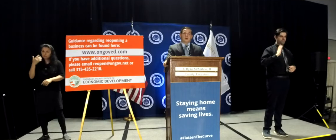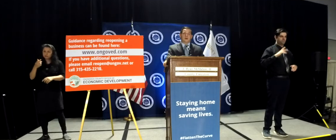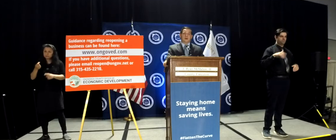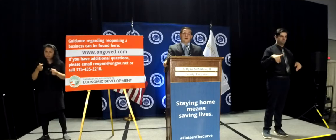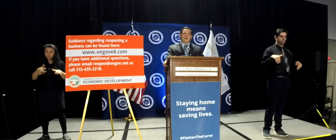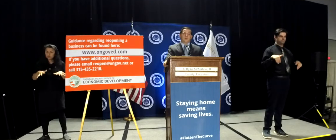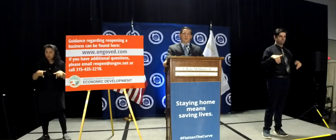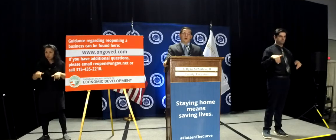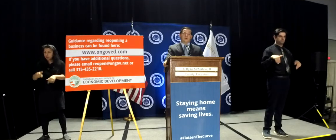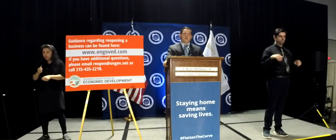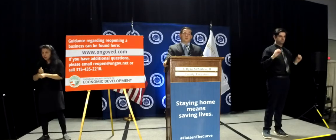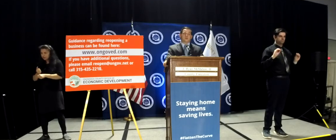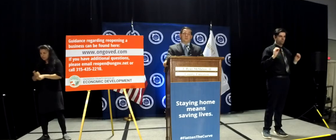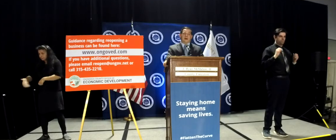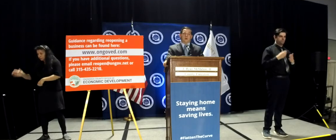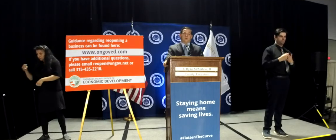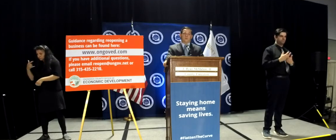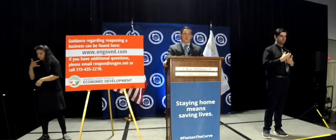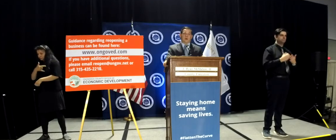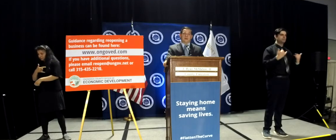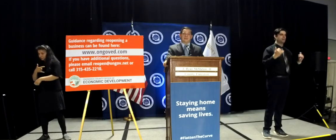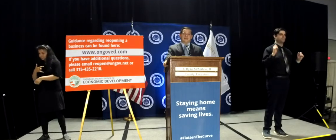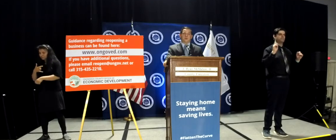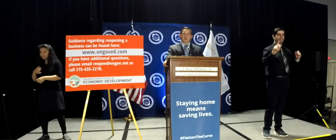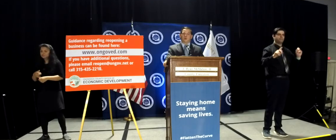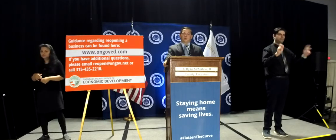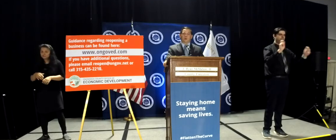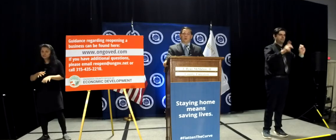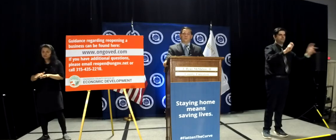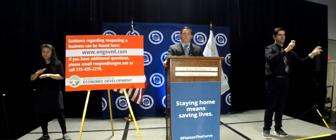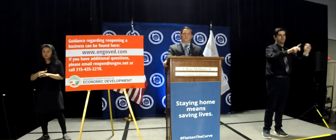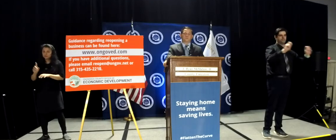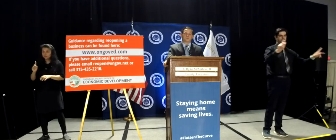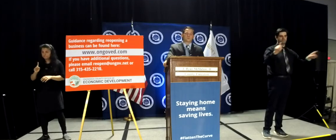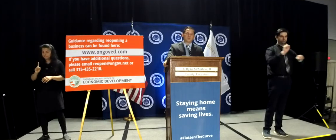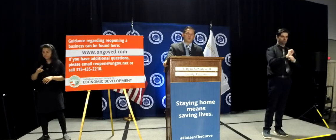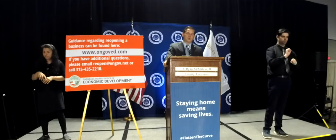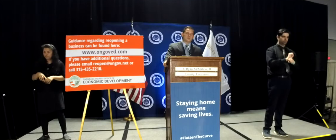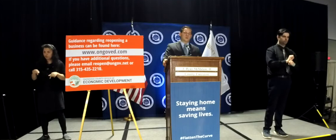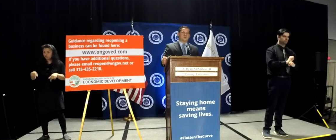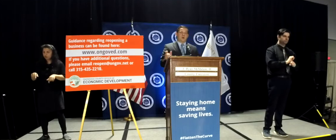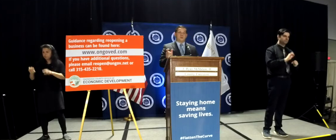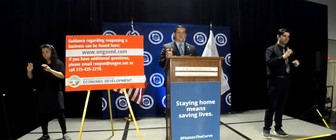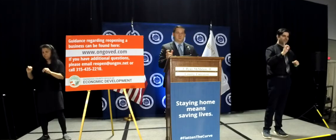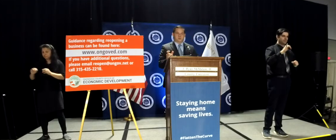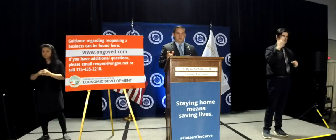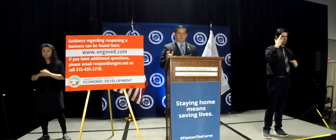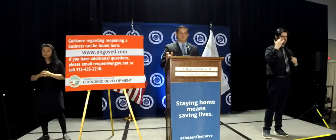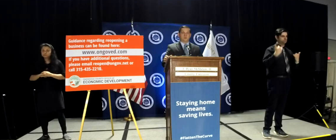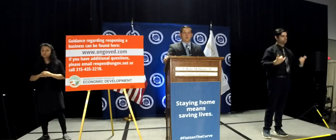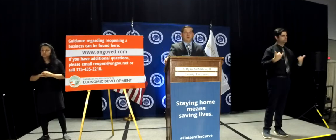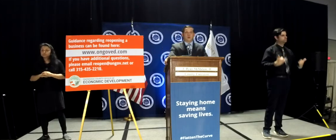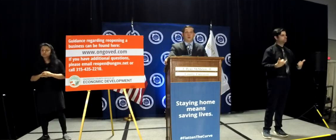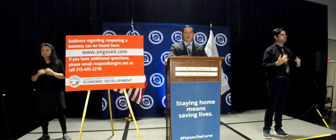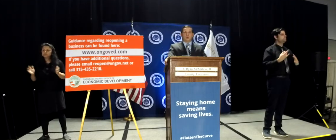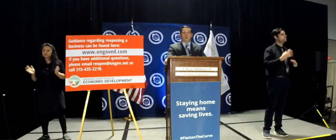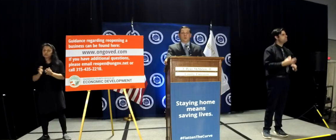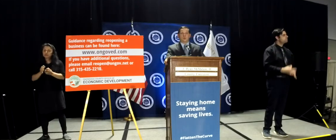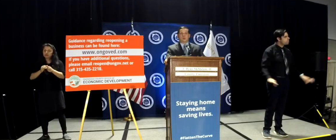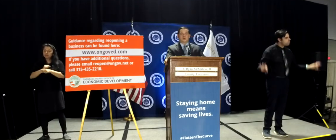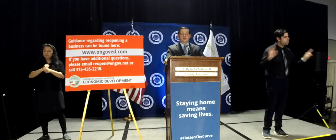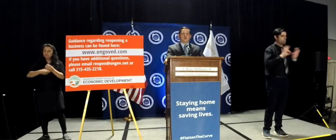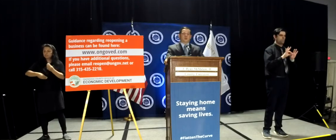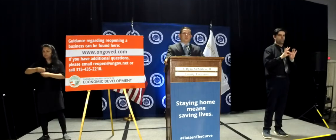So what this was about and why today was so important was for the small business person